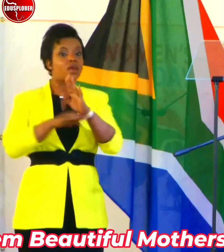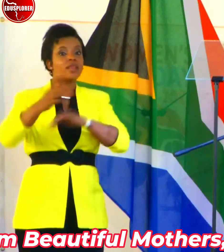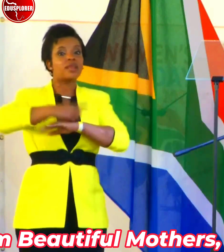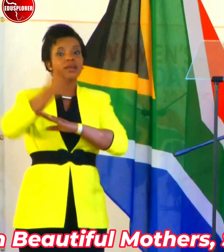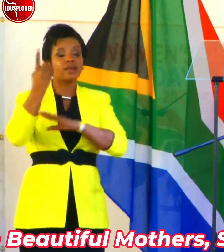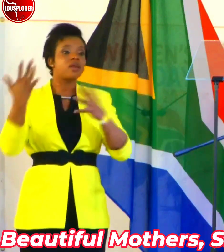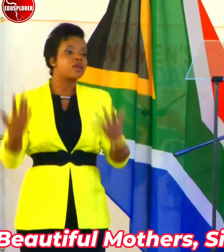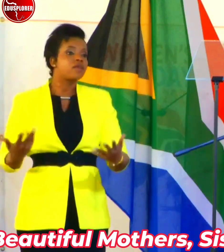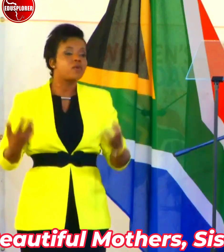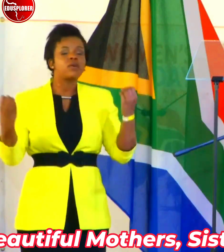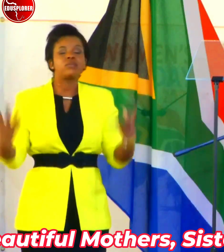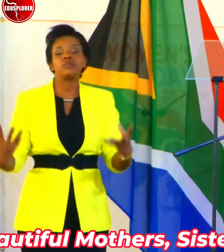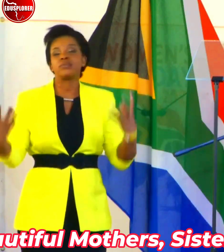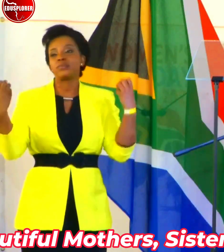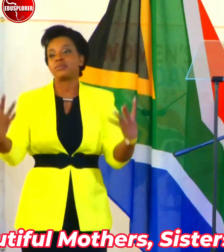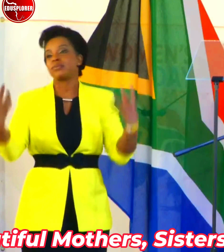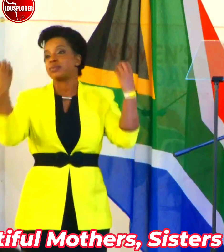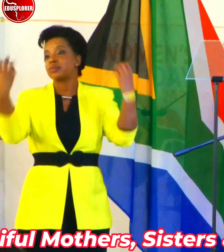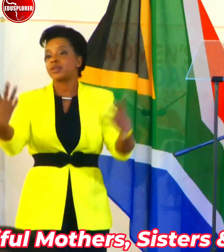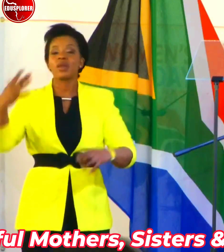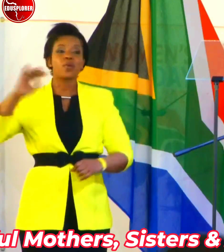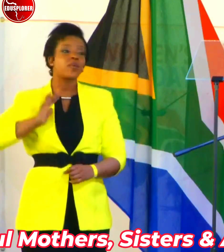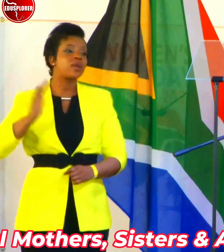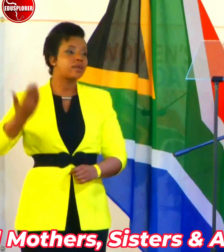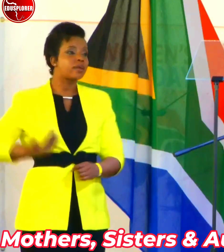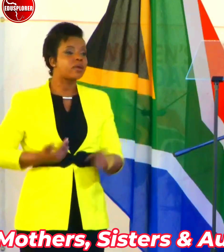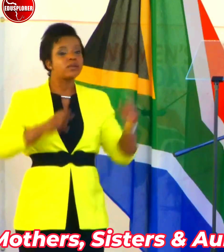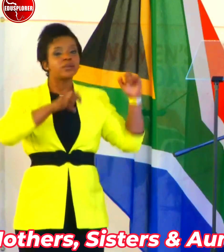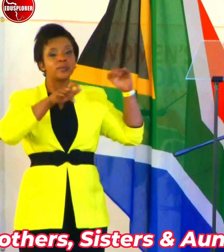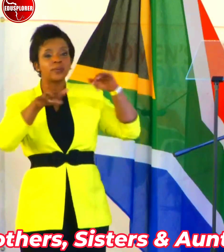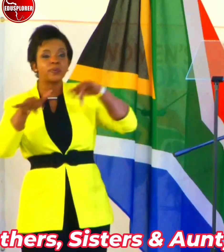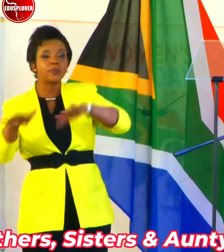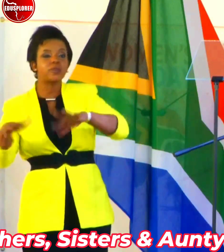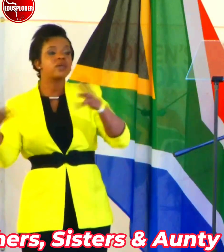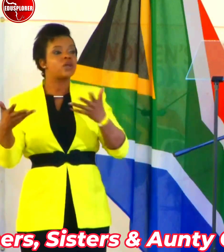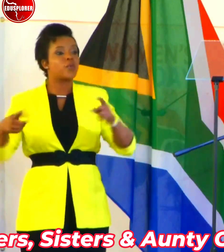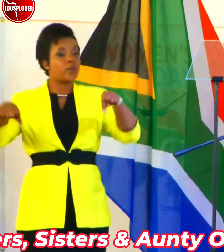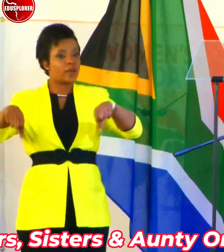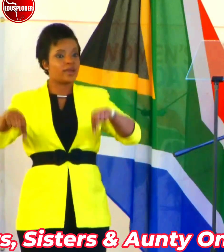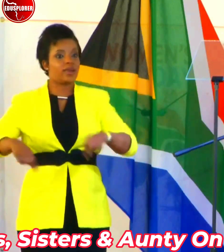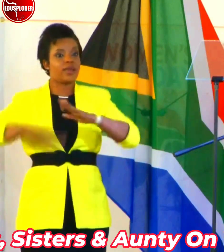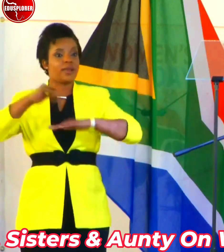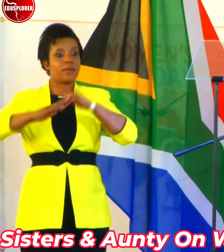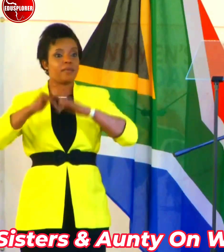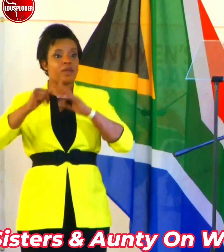of women gathered in the amphitheater of these Union buildings.